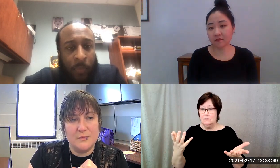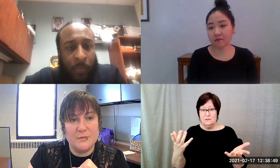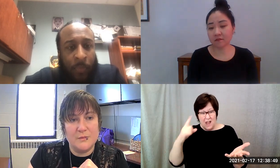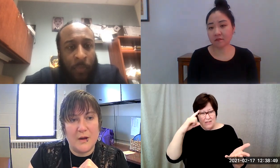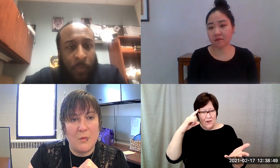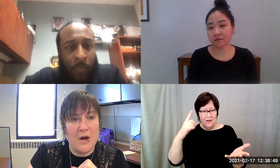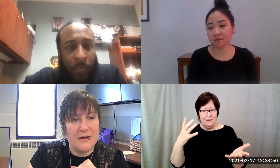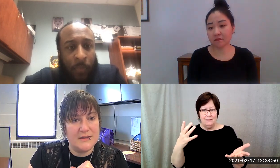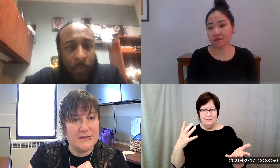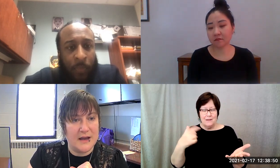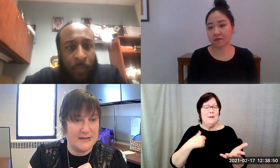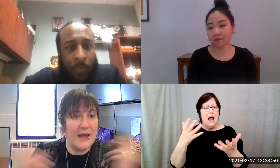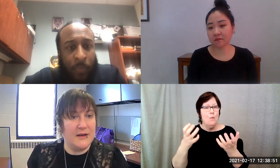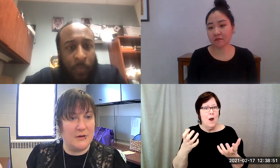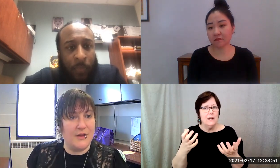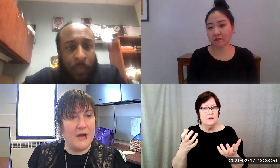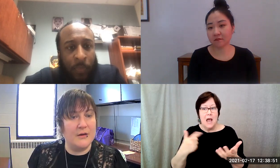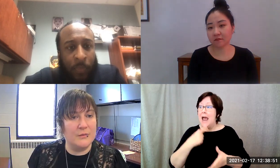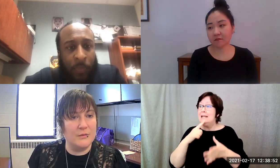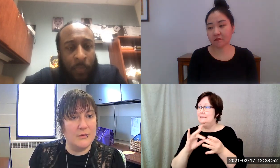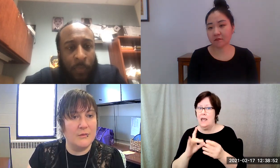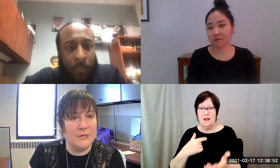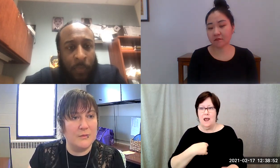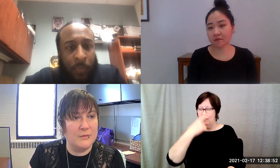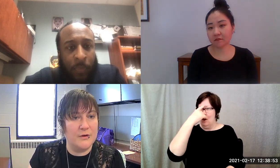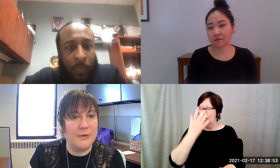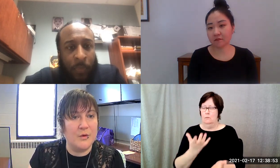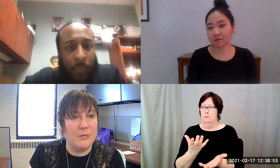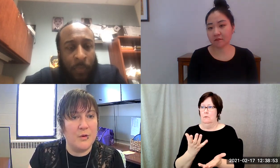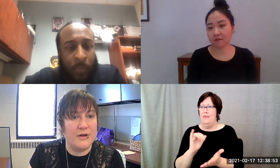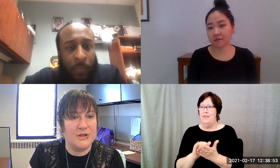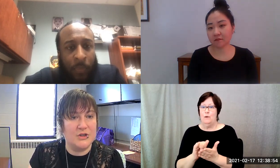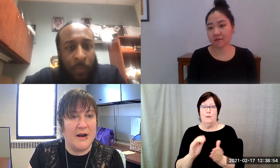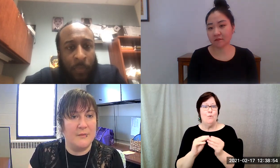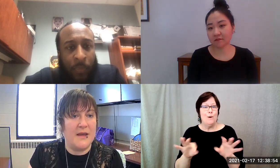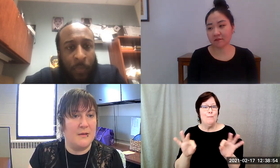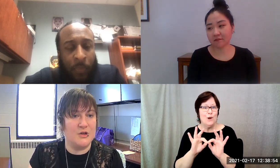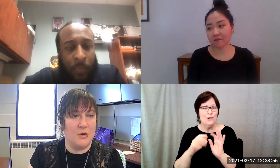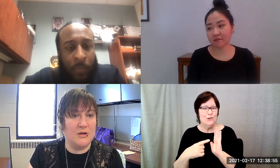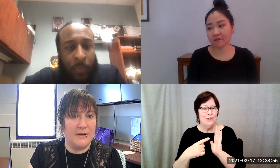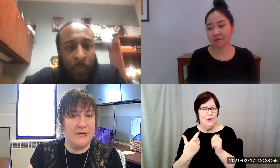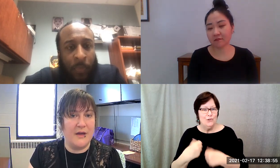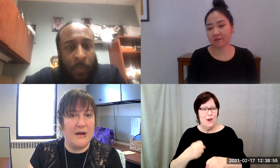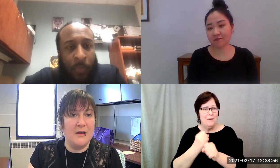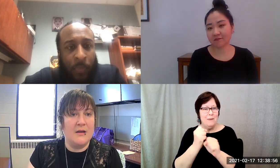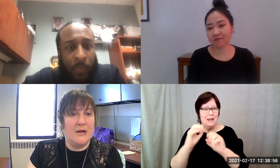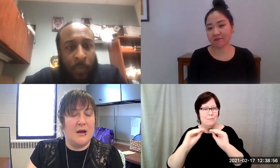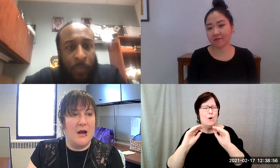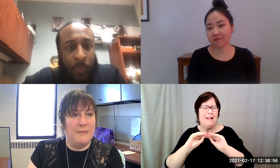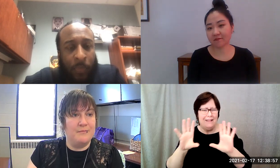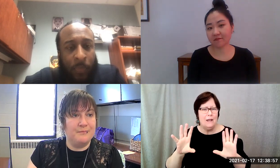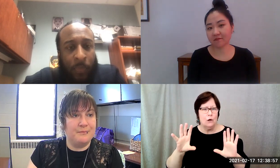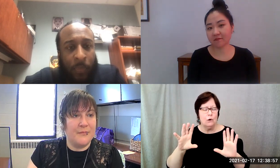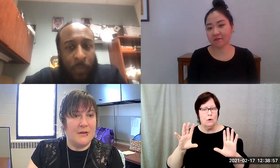was, I said, I thought it would have been more important to try to make it much more clear that,